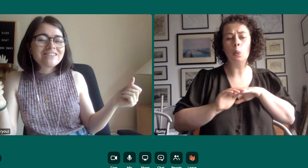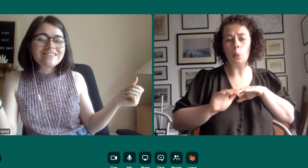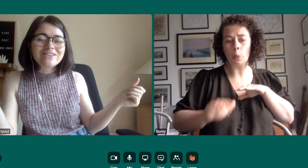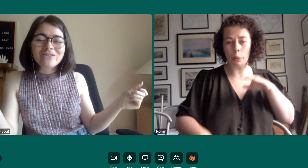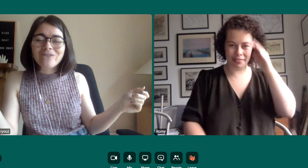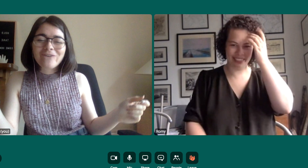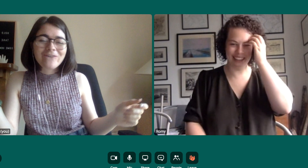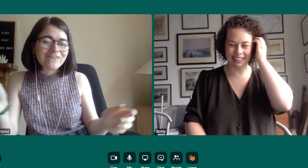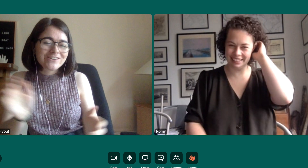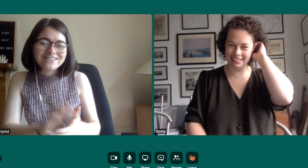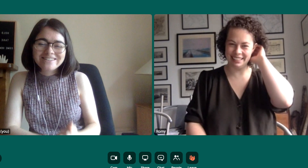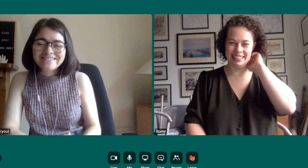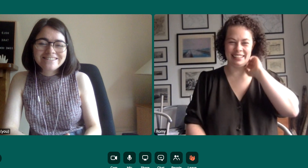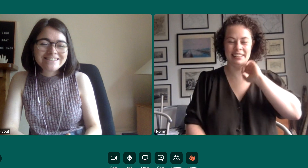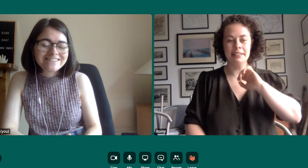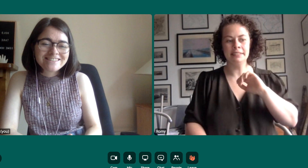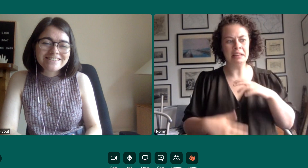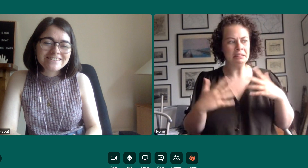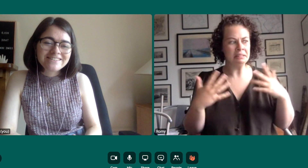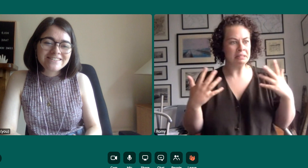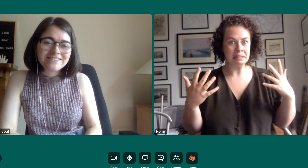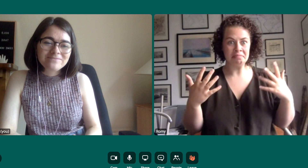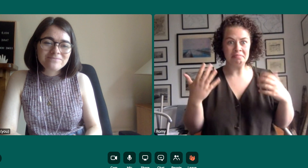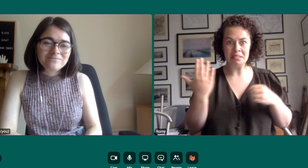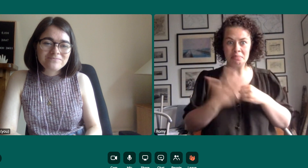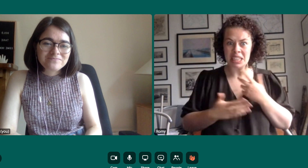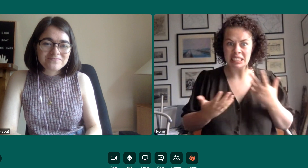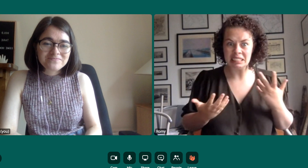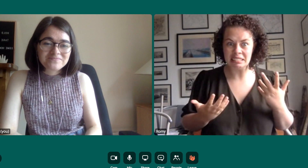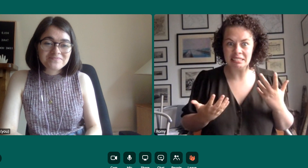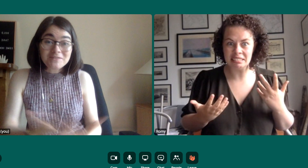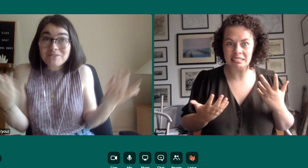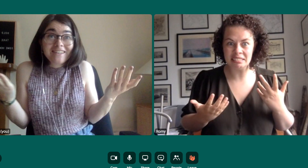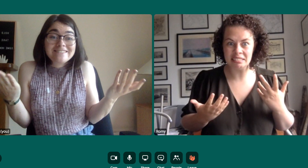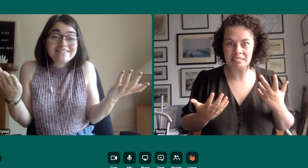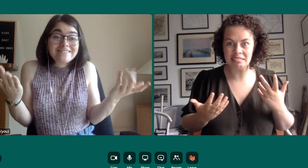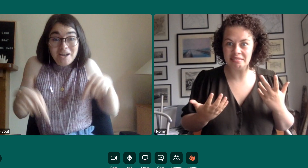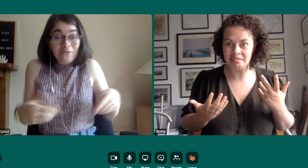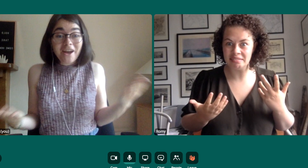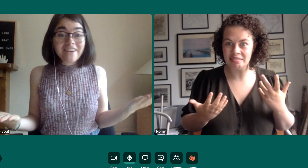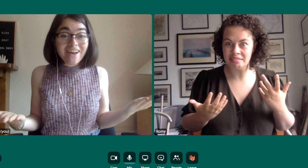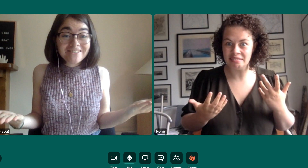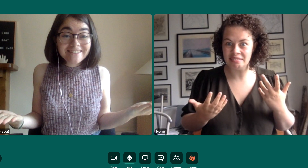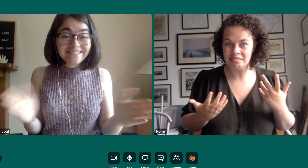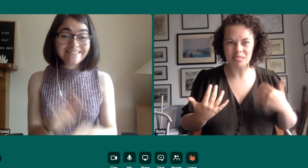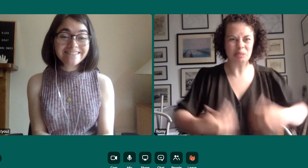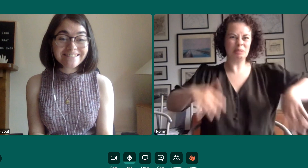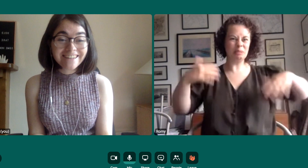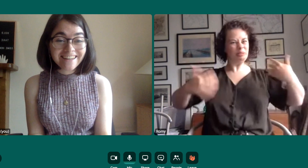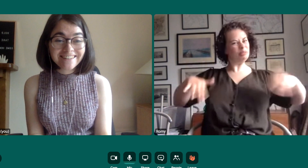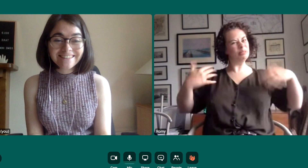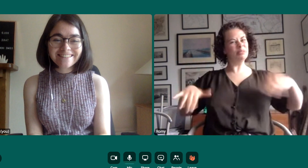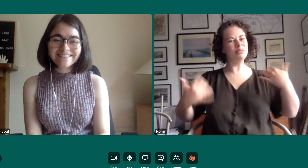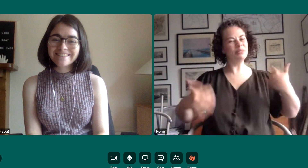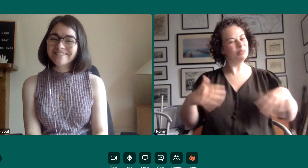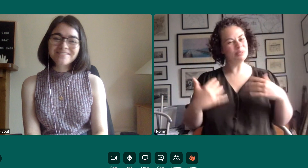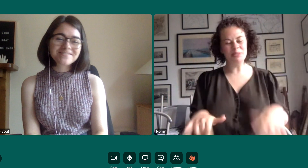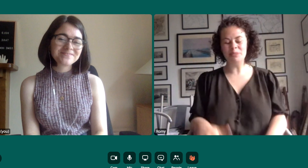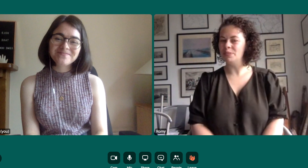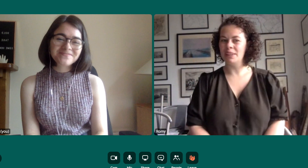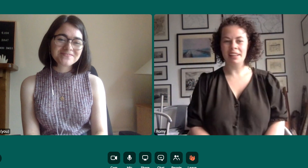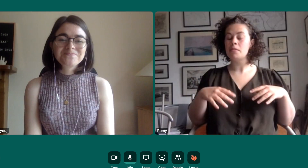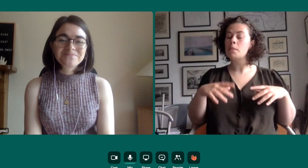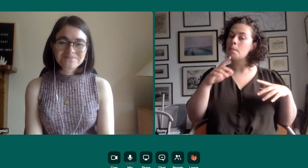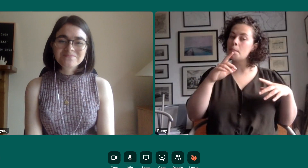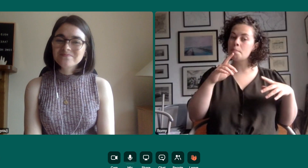Melting. And then that was it. That was it. And here we are now. Here we are now. What a journey it's been. This